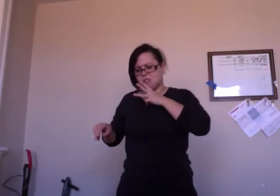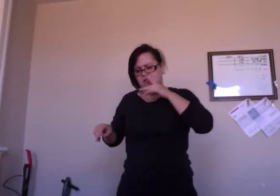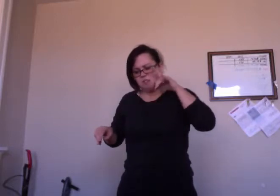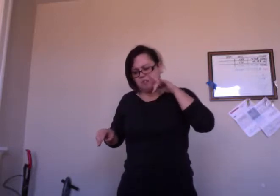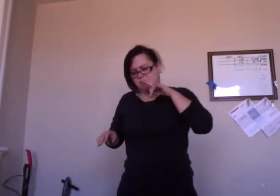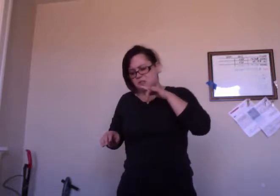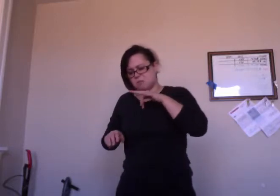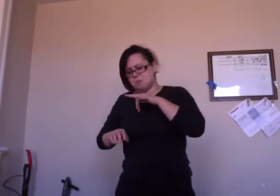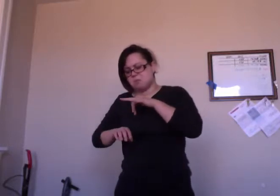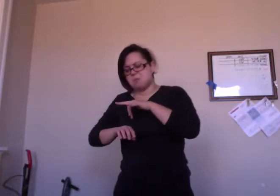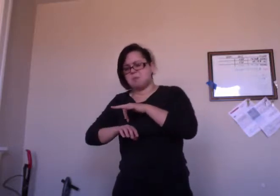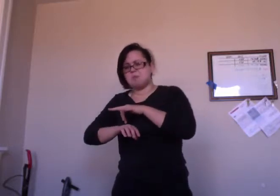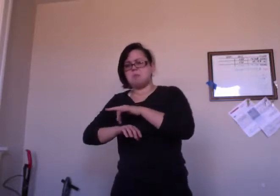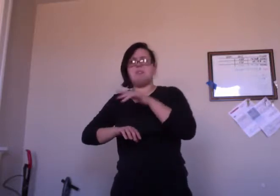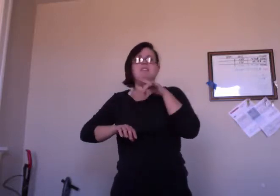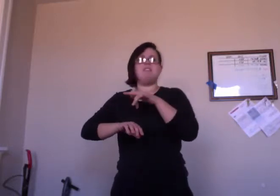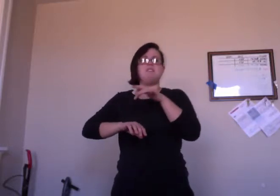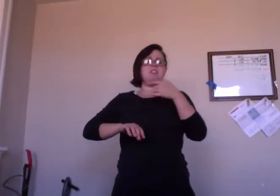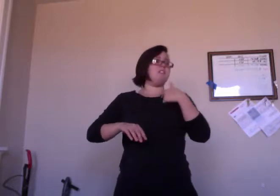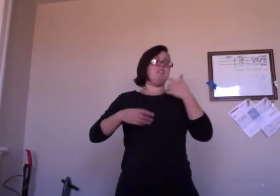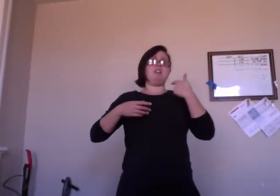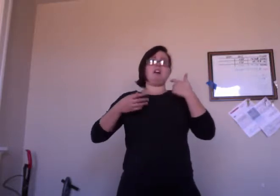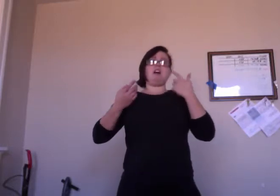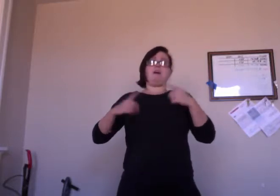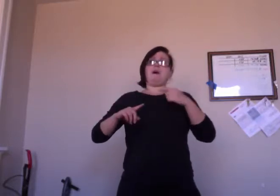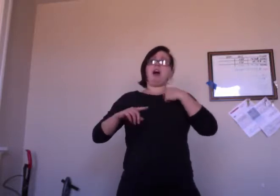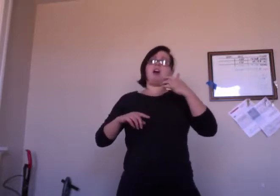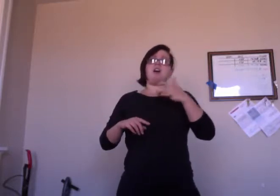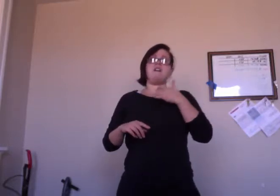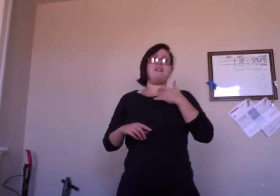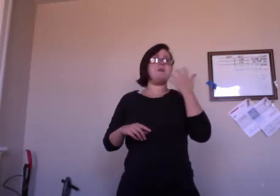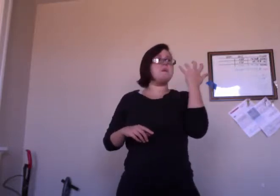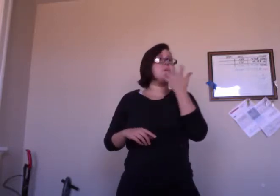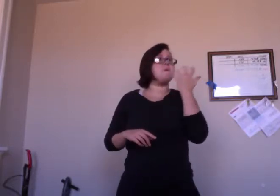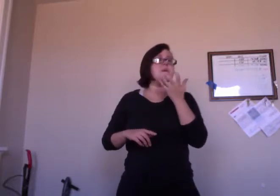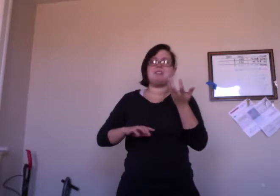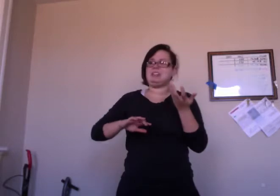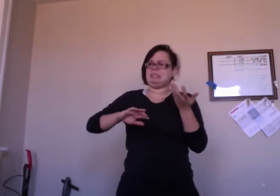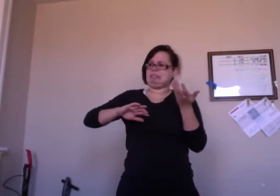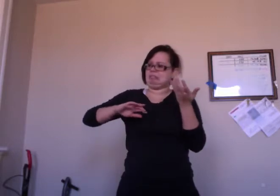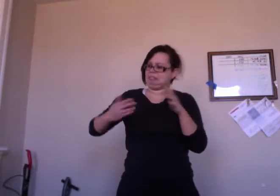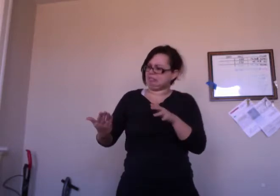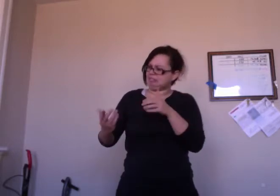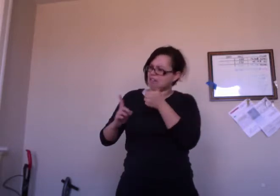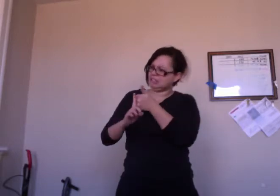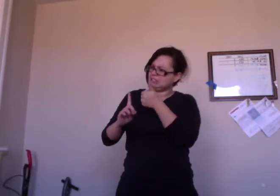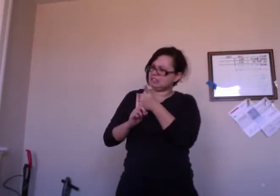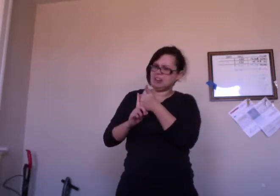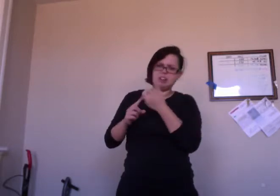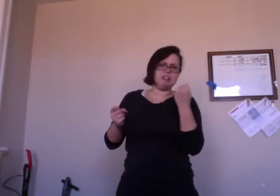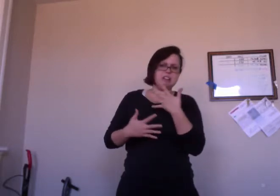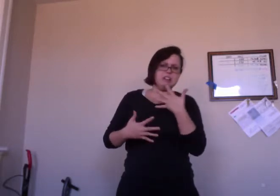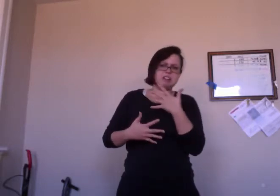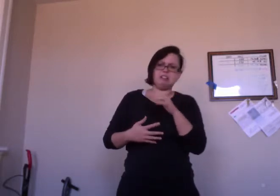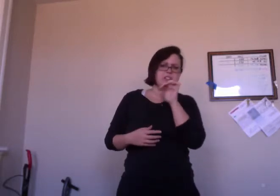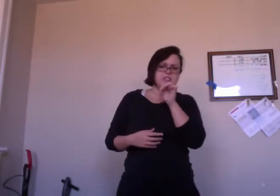down, I had a sense of, wow, dying is not scary. It's almost like we've been preparing for it our